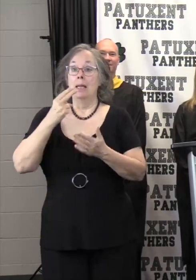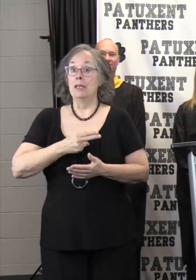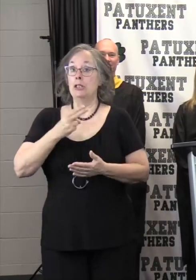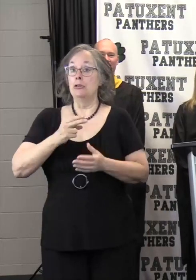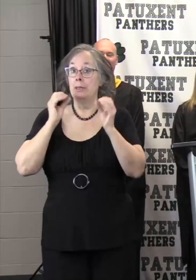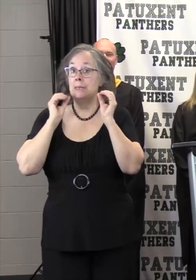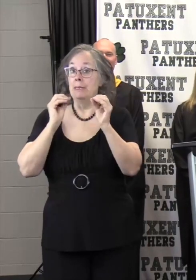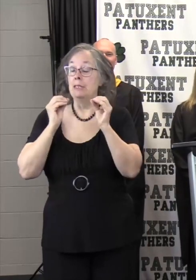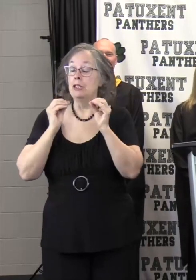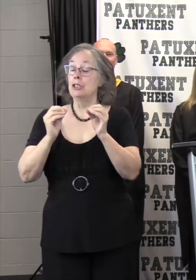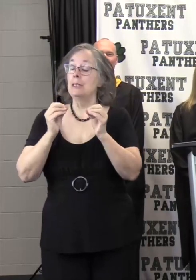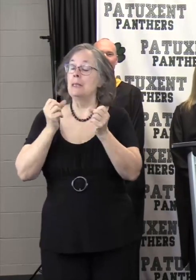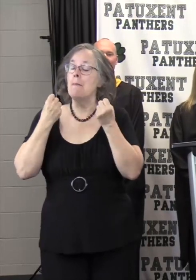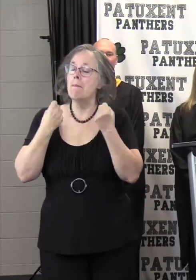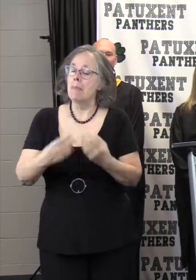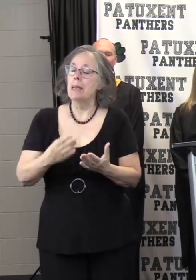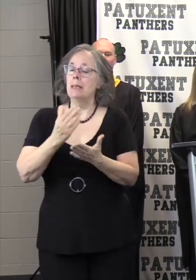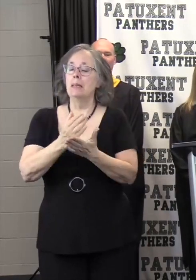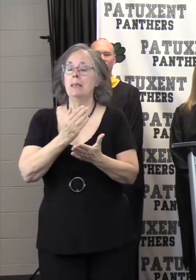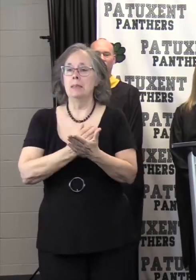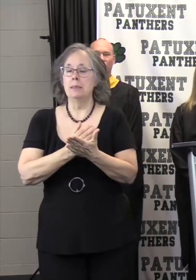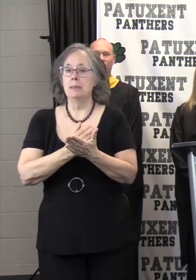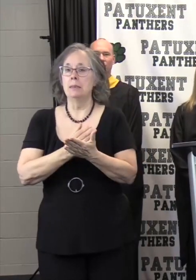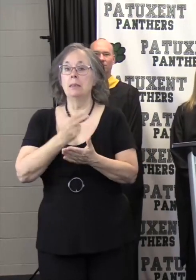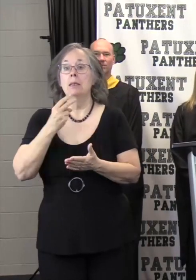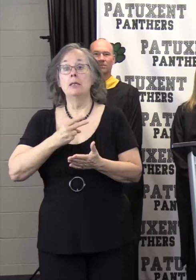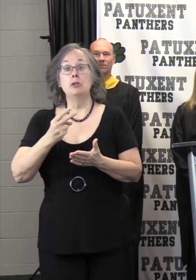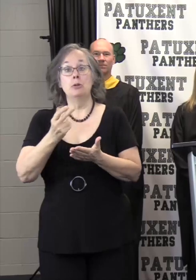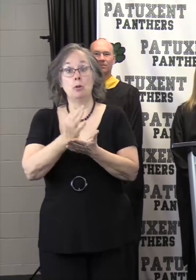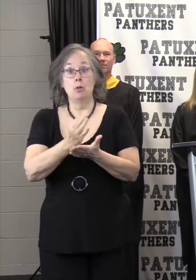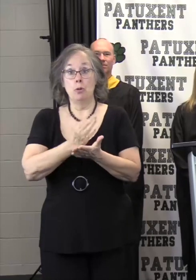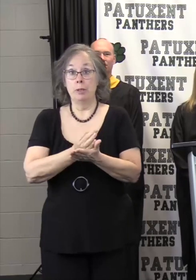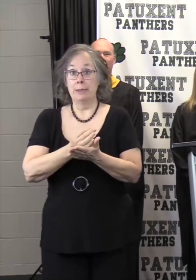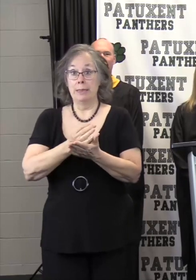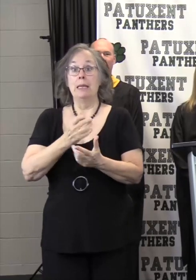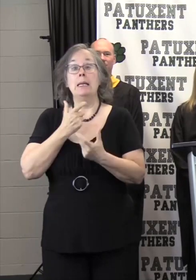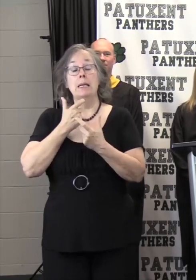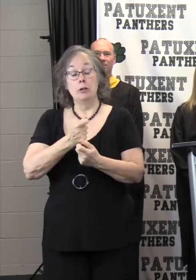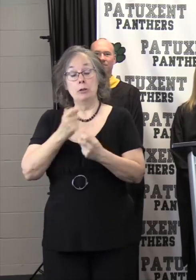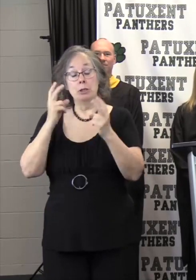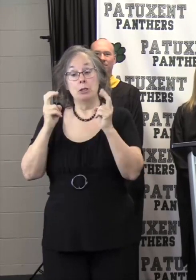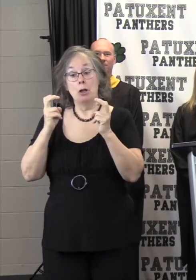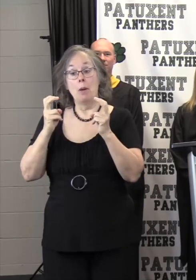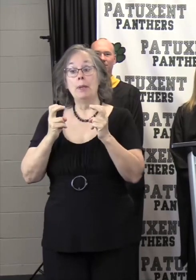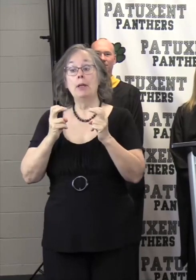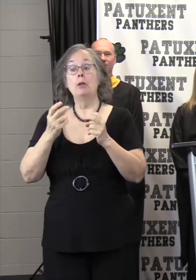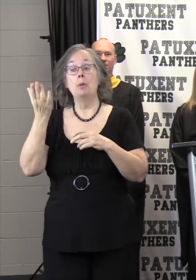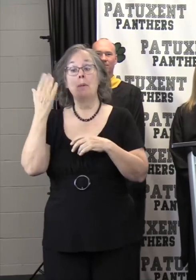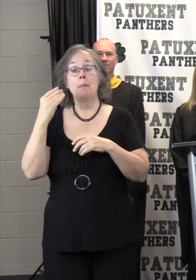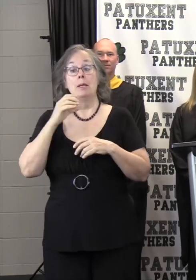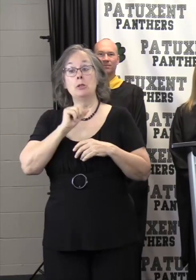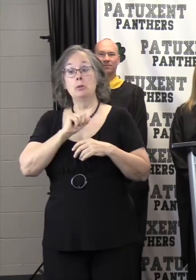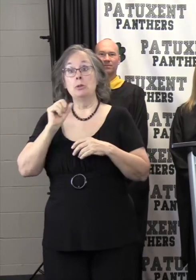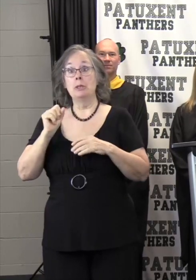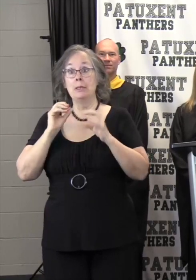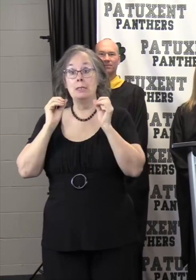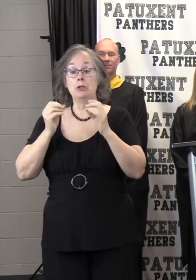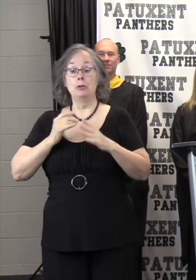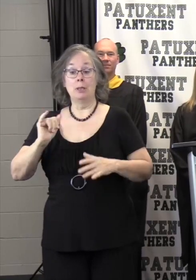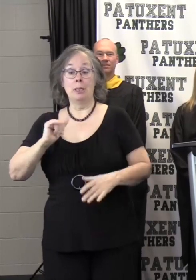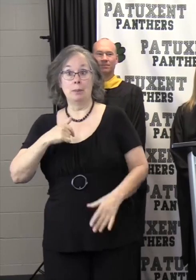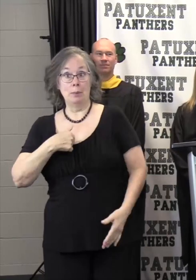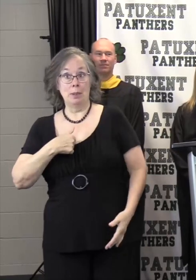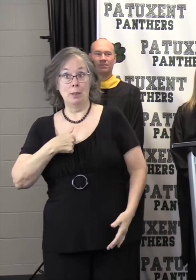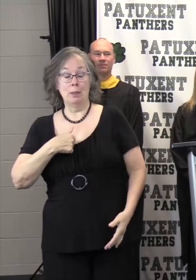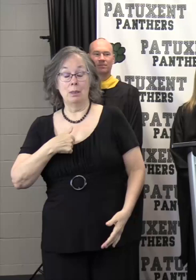us many lessons. The history of coins is a very interesting topic to a former social studies teacher like me. Each